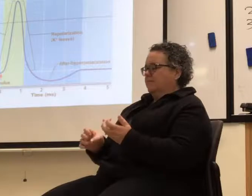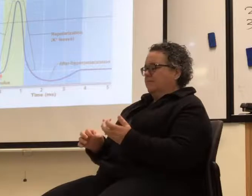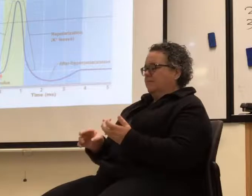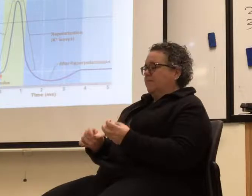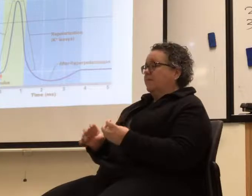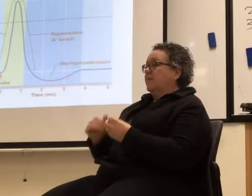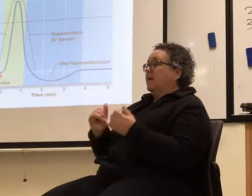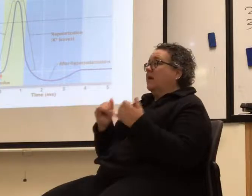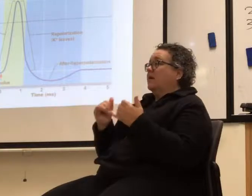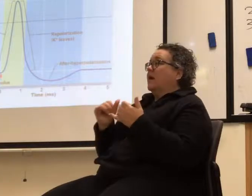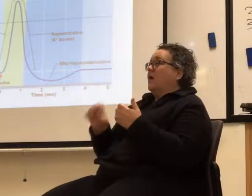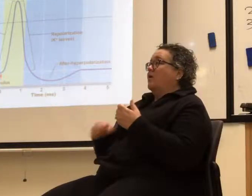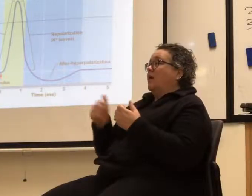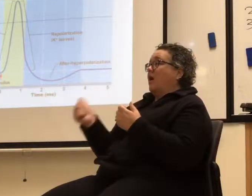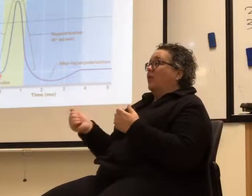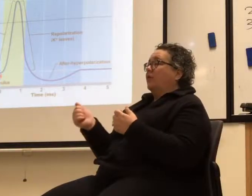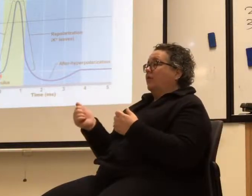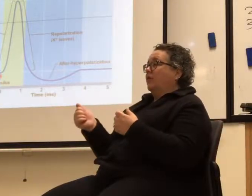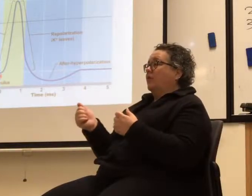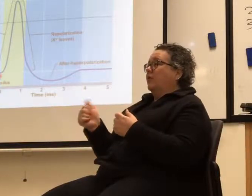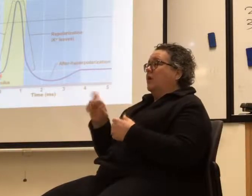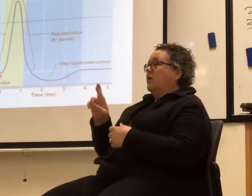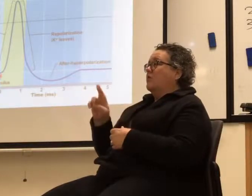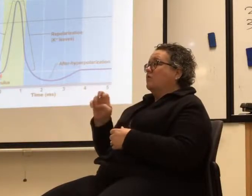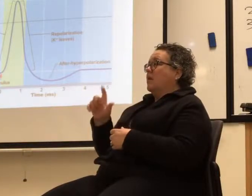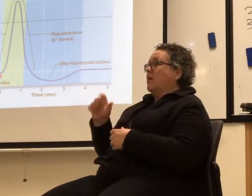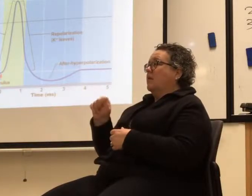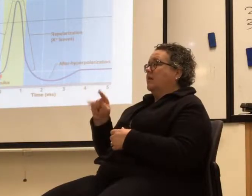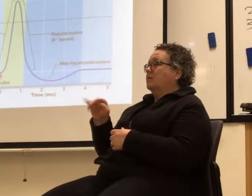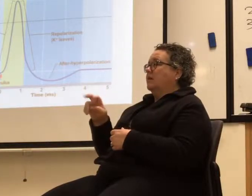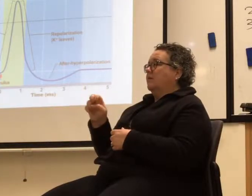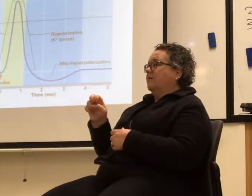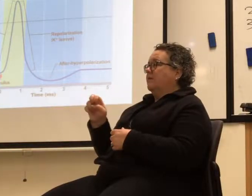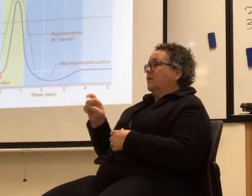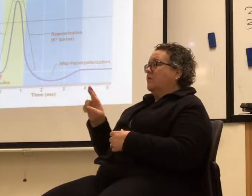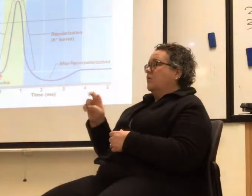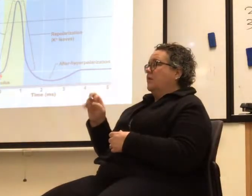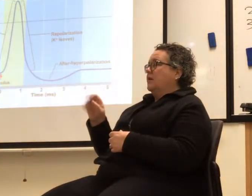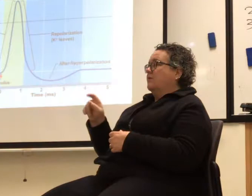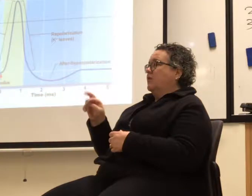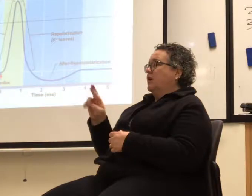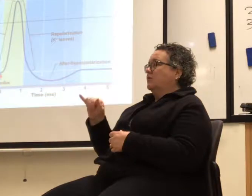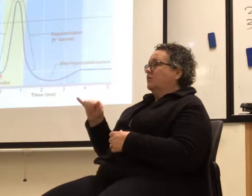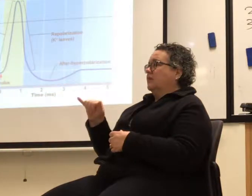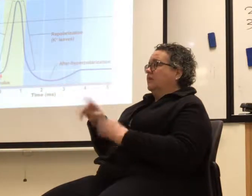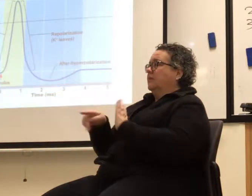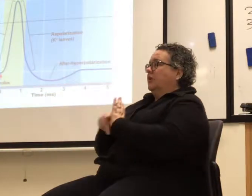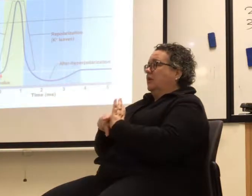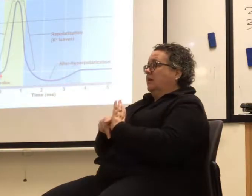Now the other one, a relative refractory period,